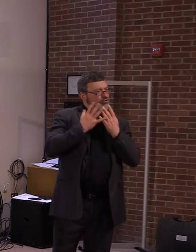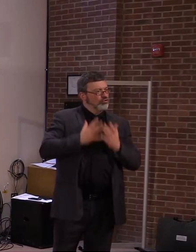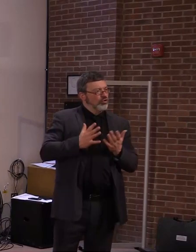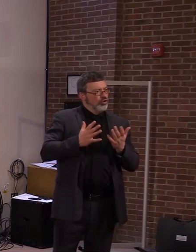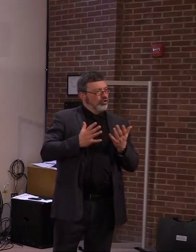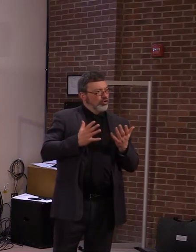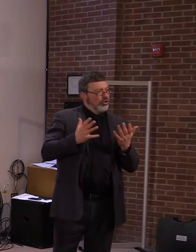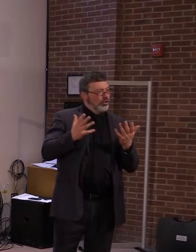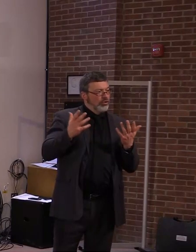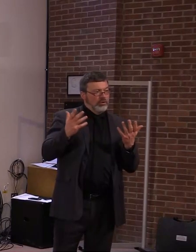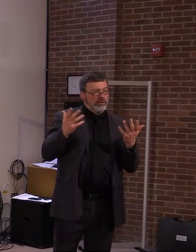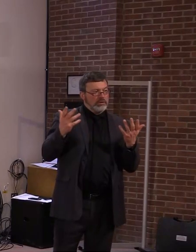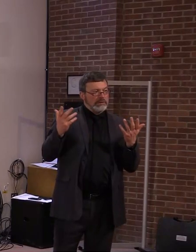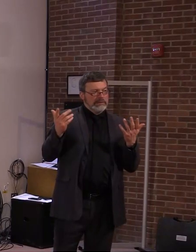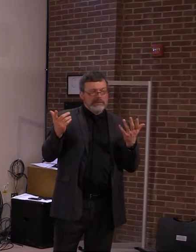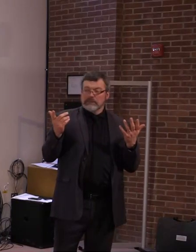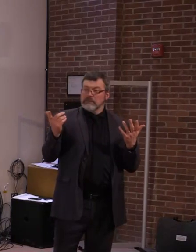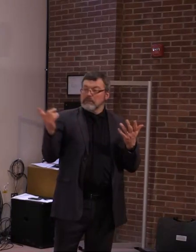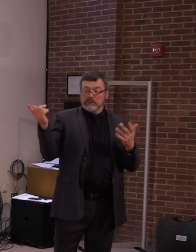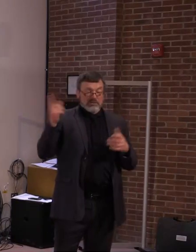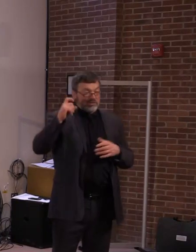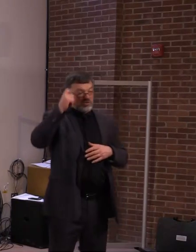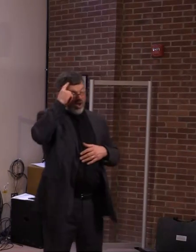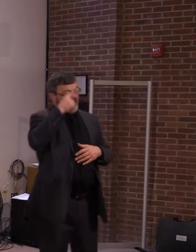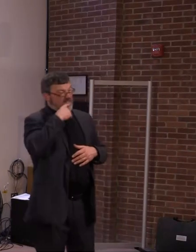but I'll let Secretary Smith answer that.